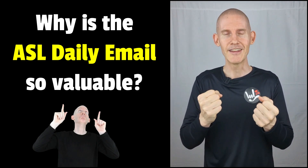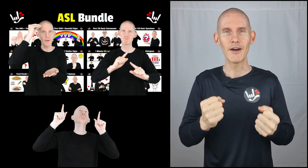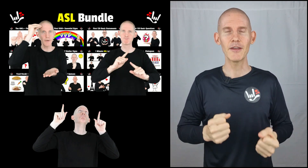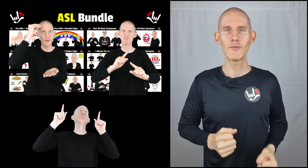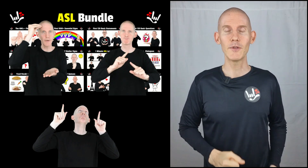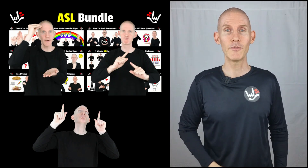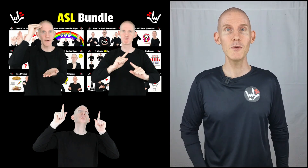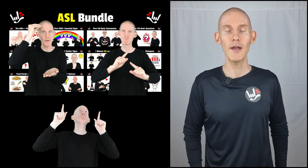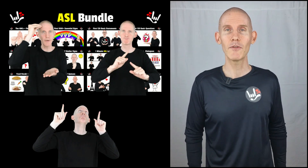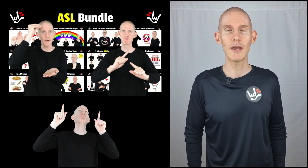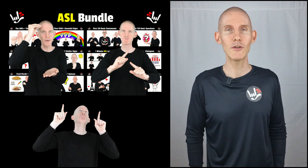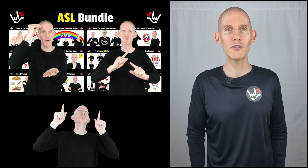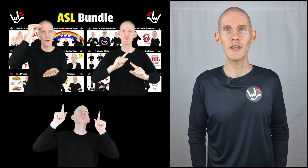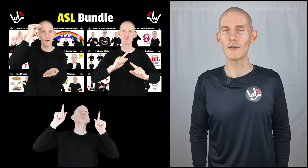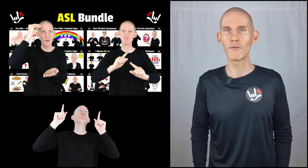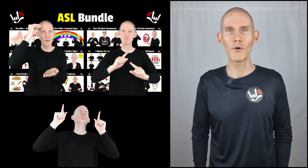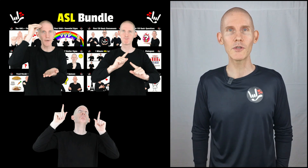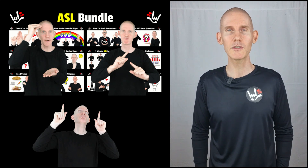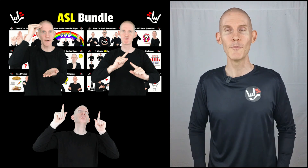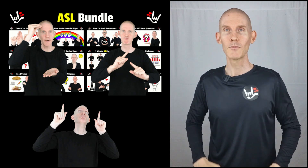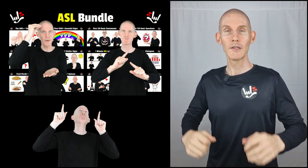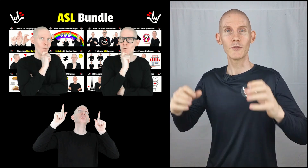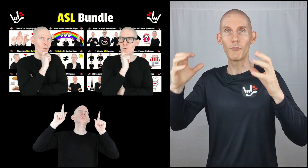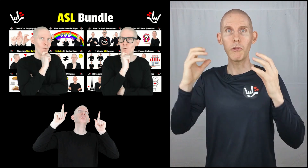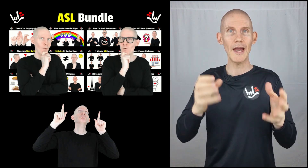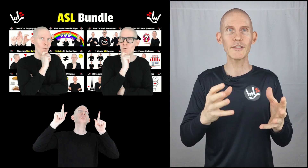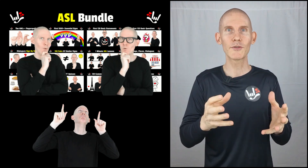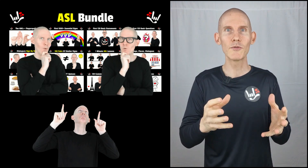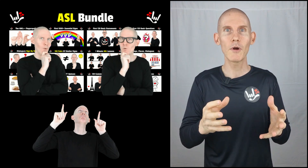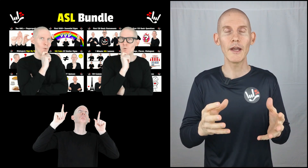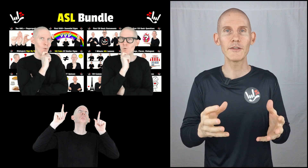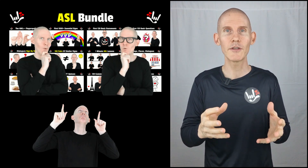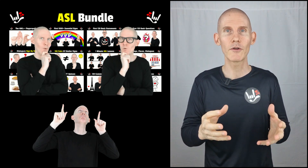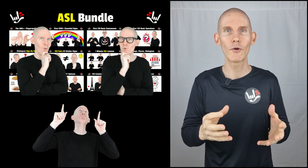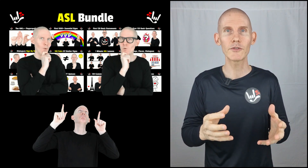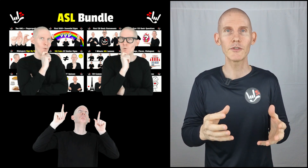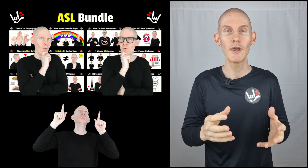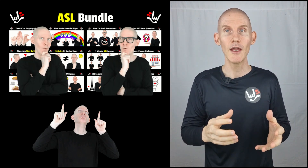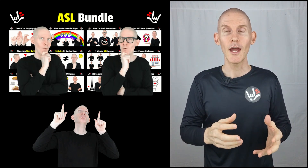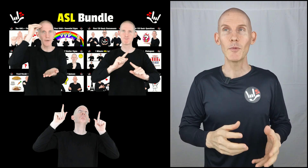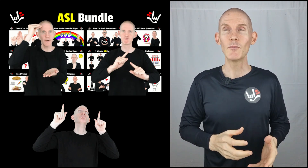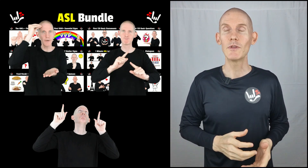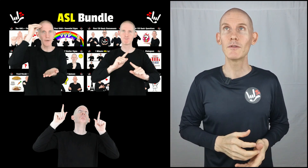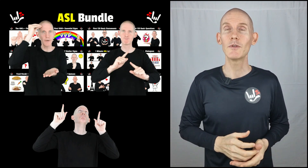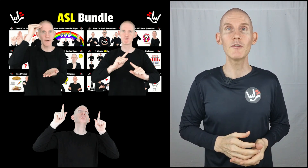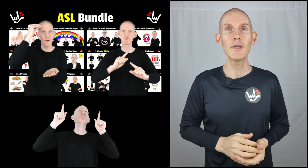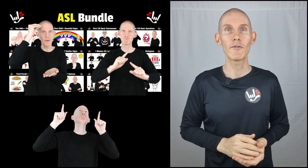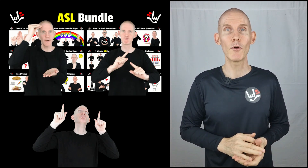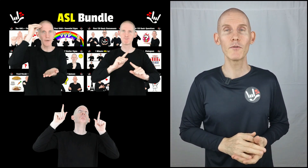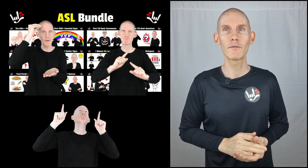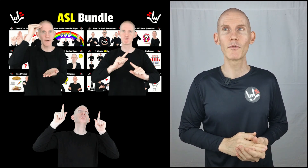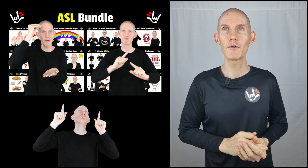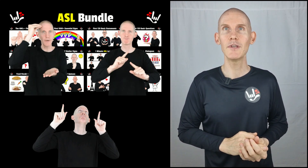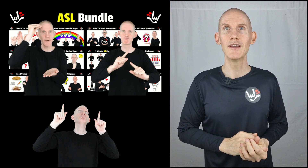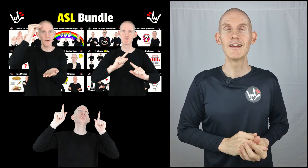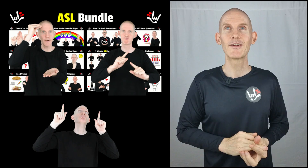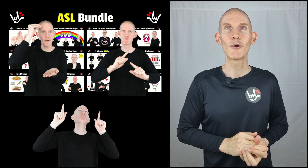Now, if you have the energy and the focus to blast through our ASL courses, I mean, we literally have over 40 courses